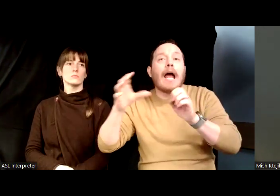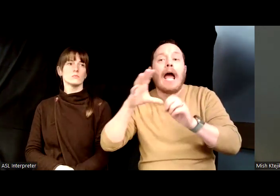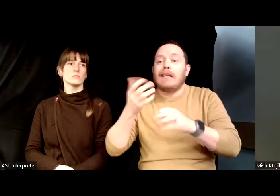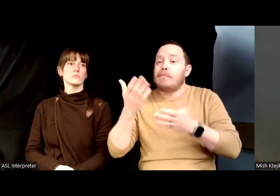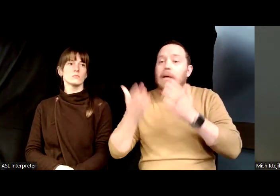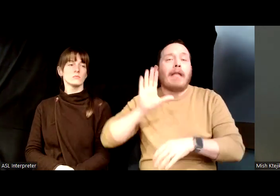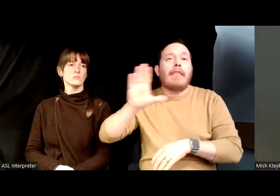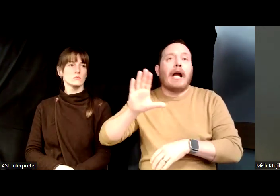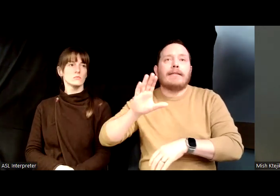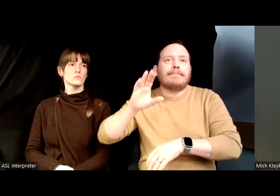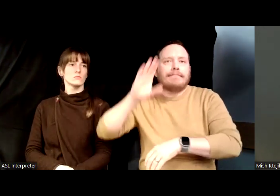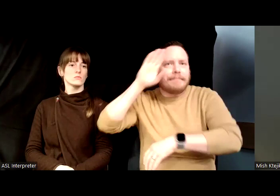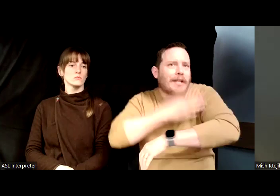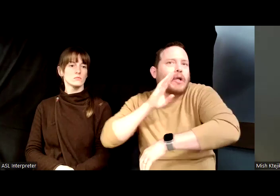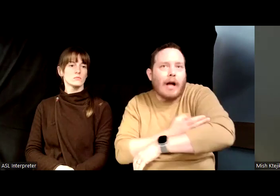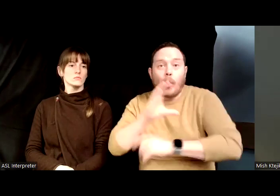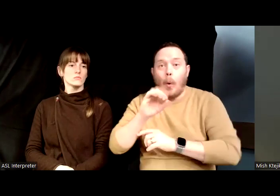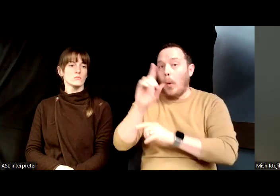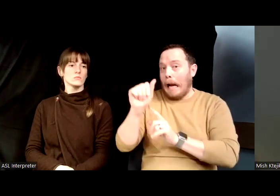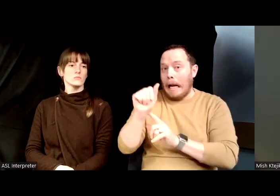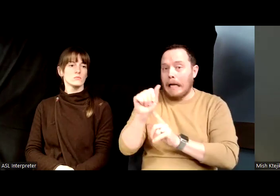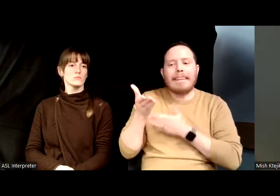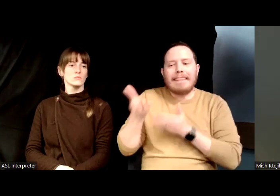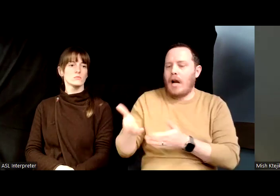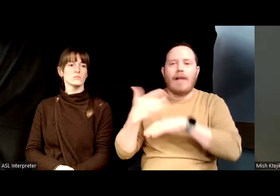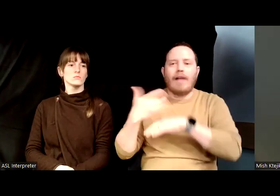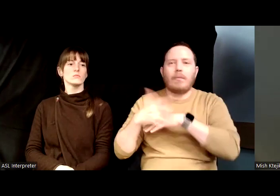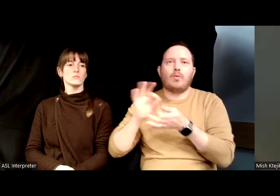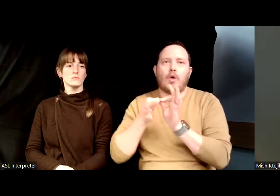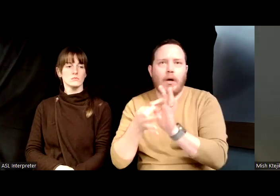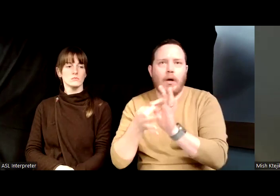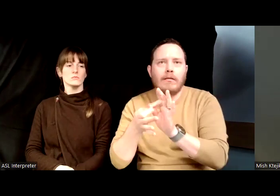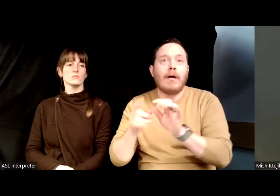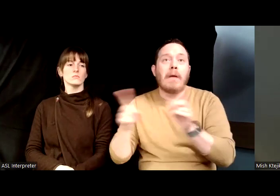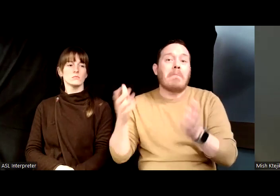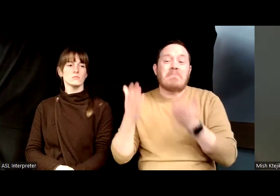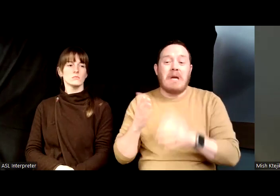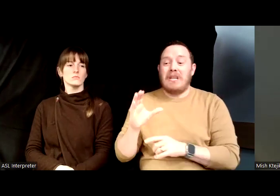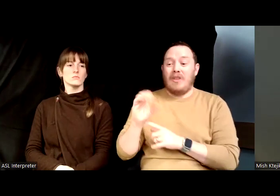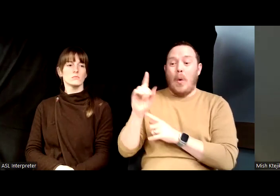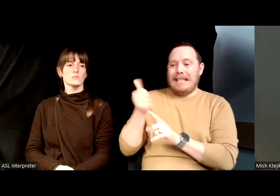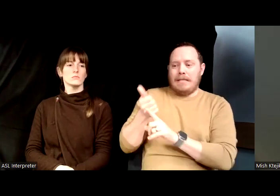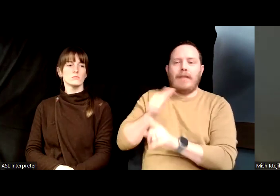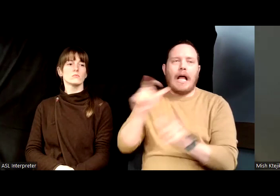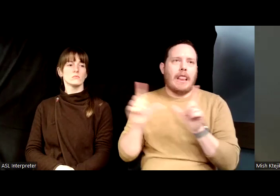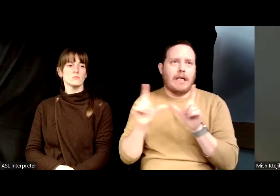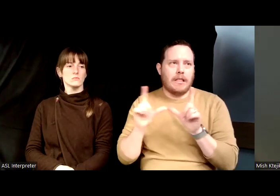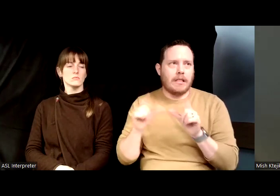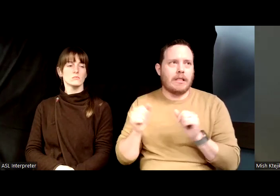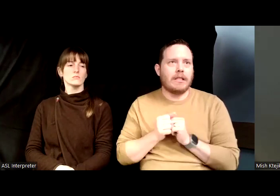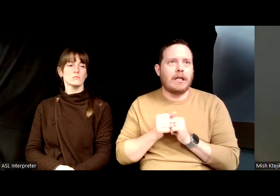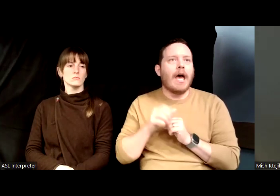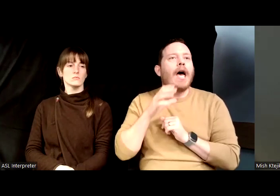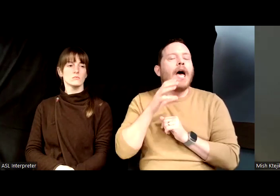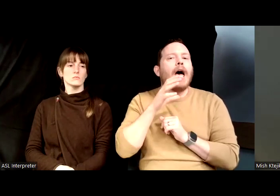an emergency and maybe their son or daughter or their coda is there. But